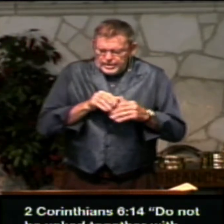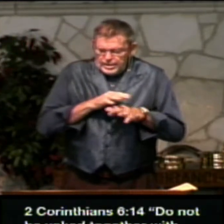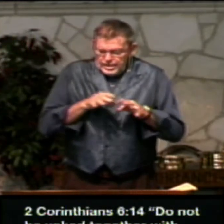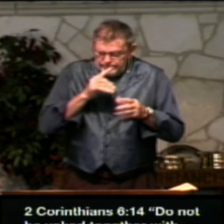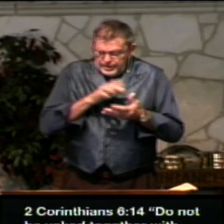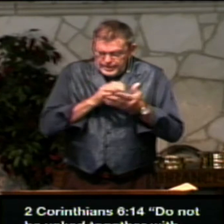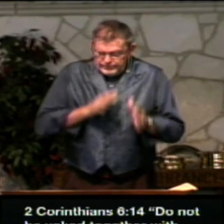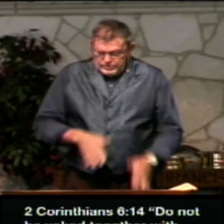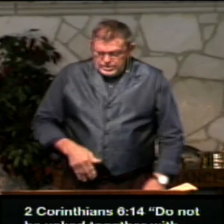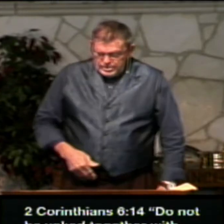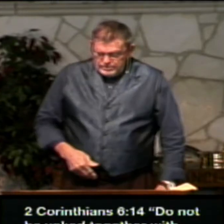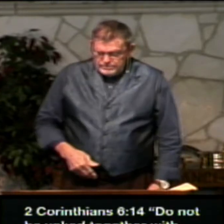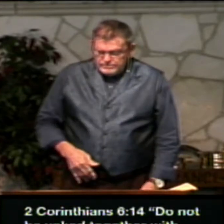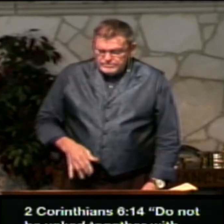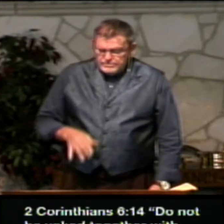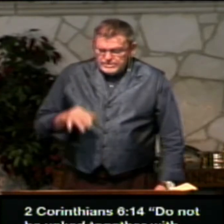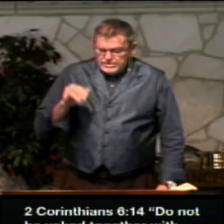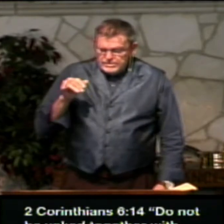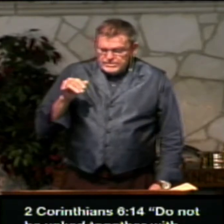together with unbelievers.